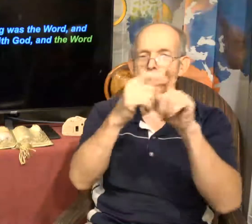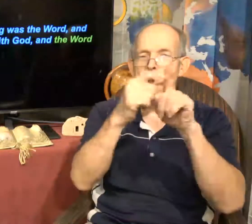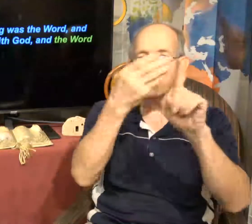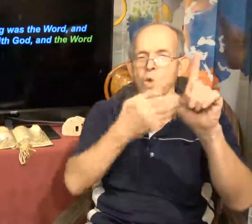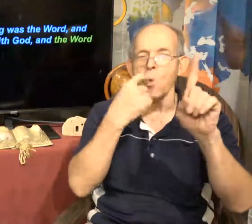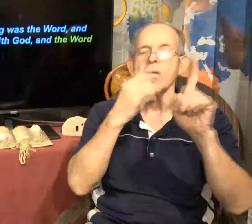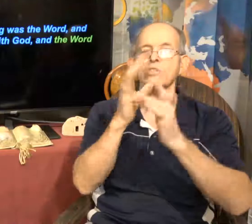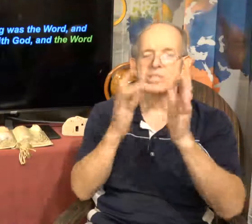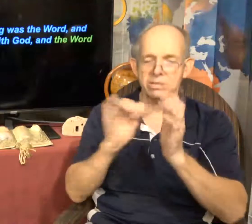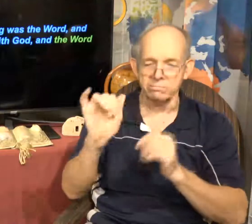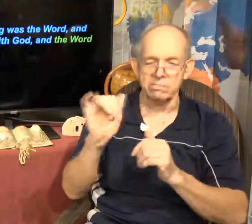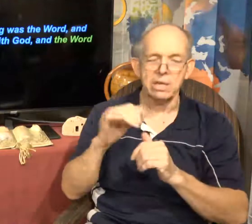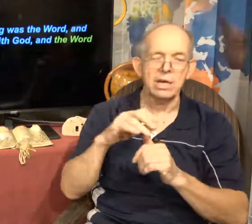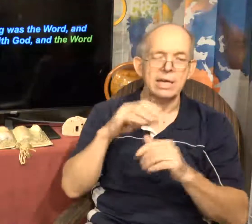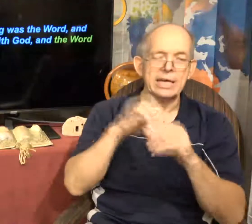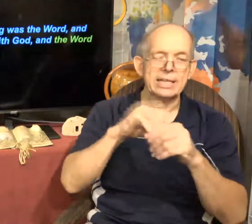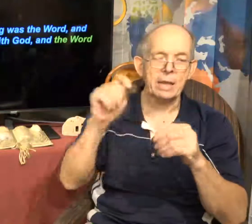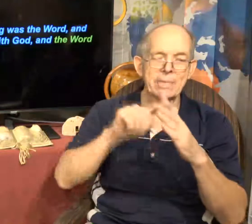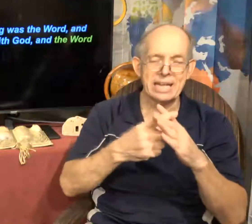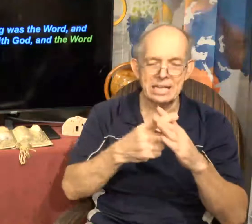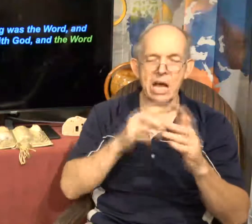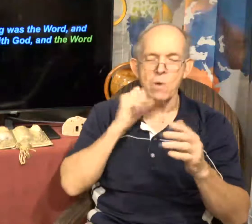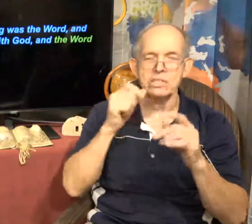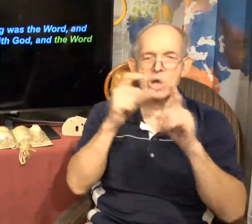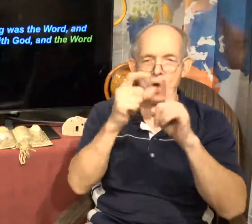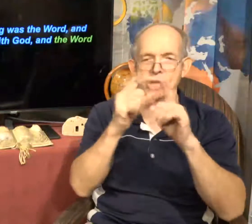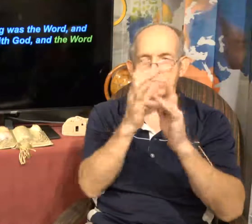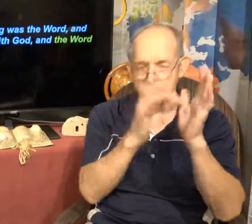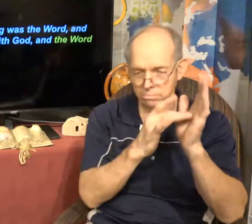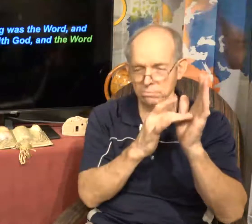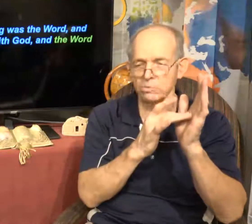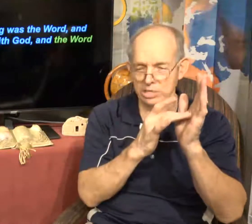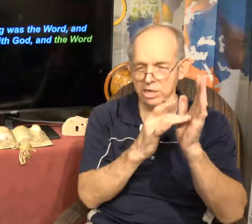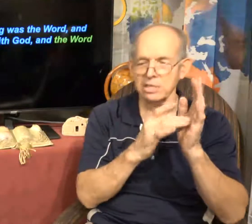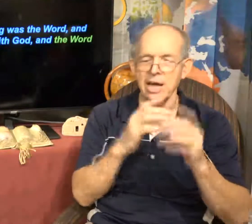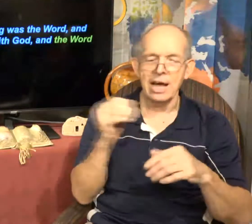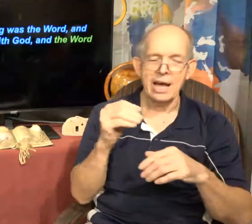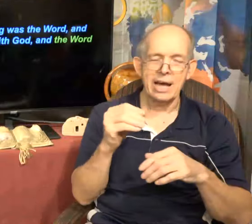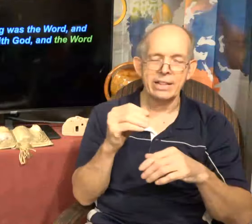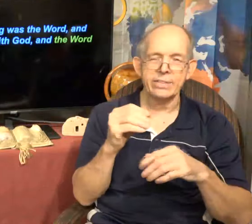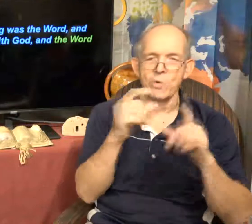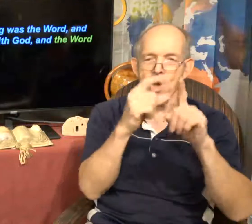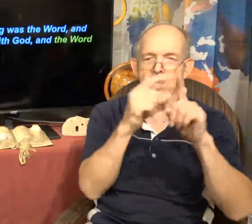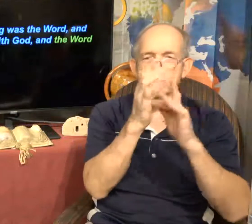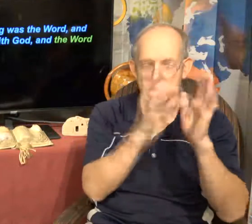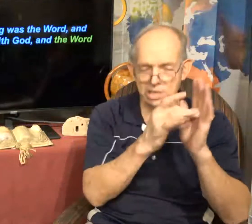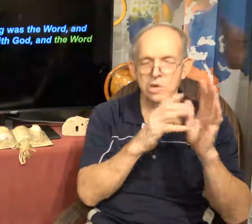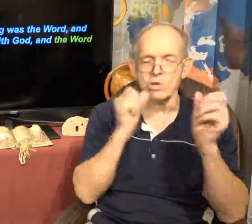Word, who Jesus. In the beginning was the Word, Jesus. And the Word, Jesus, was